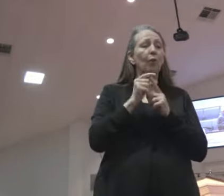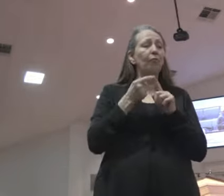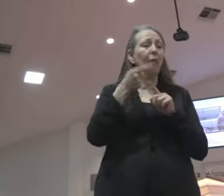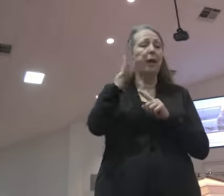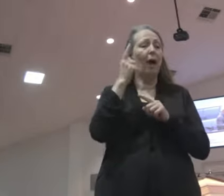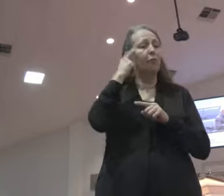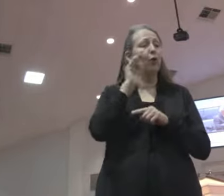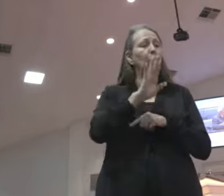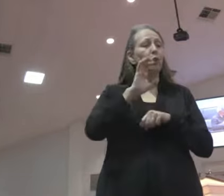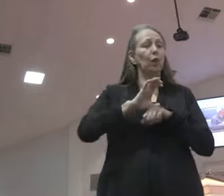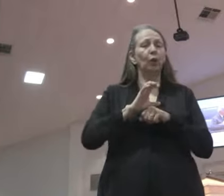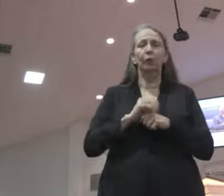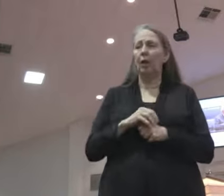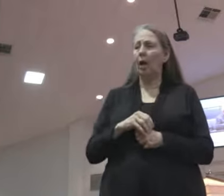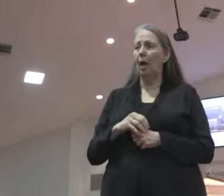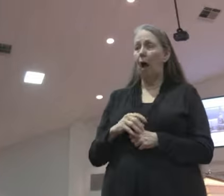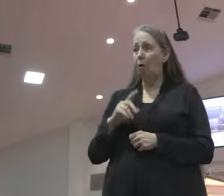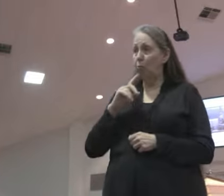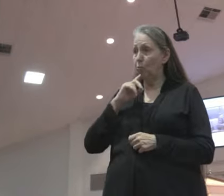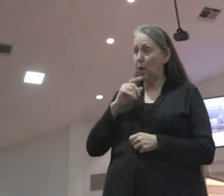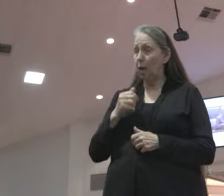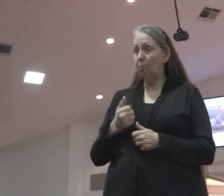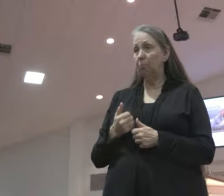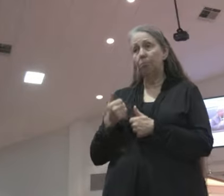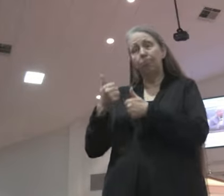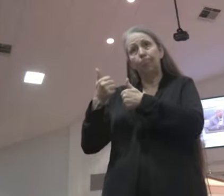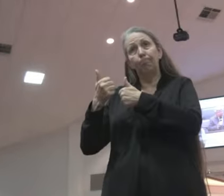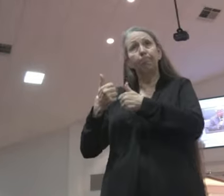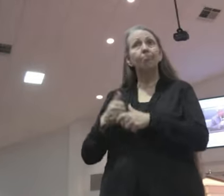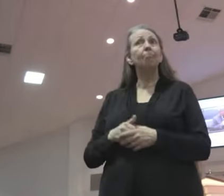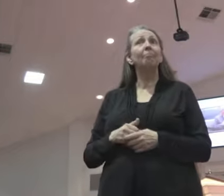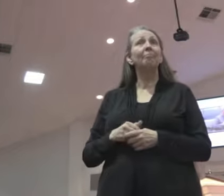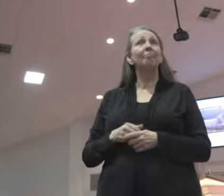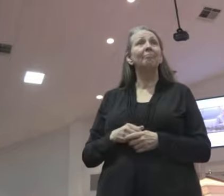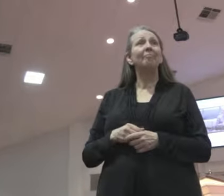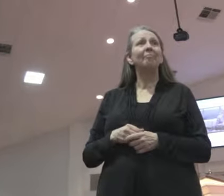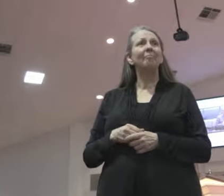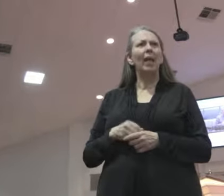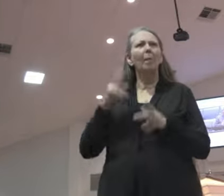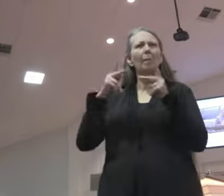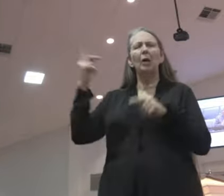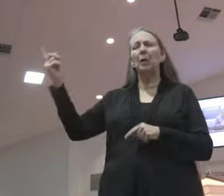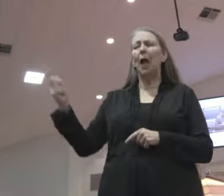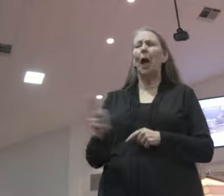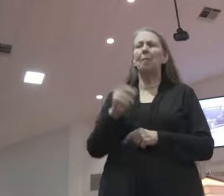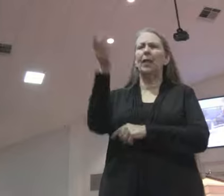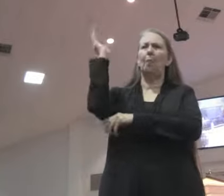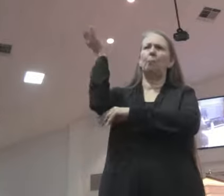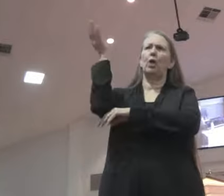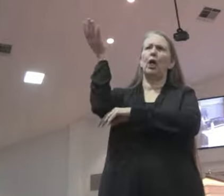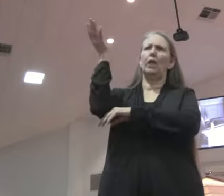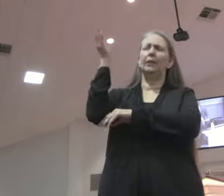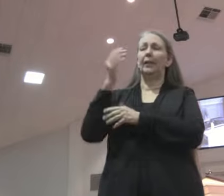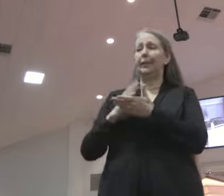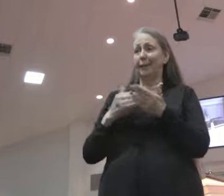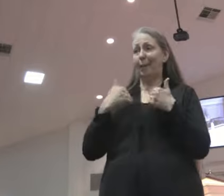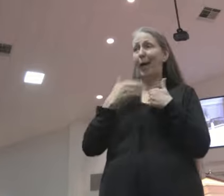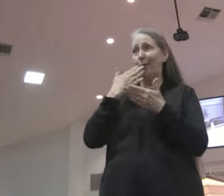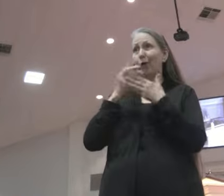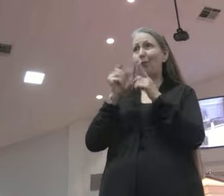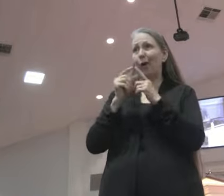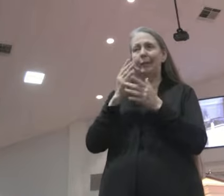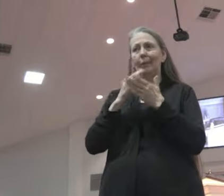You know, I'm for it. I was for it. Right. And I had guys come in, and some of them did and some of them didn't.